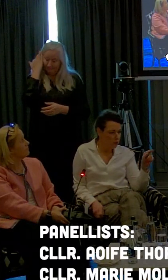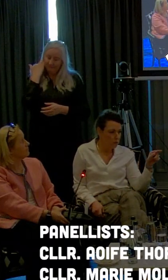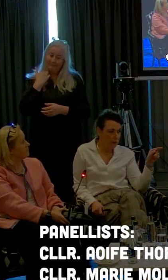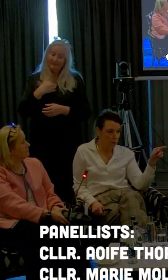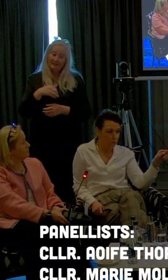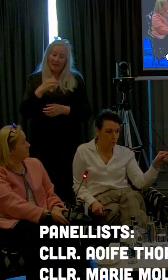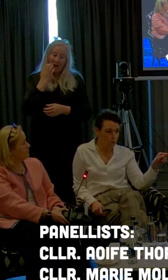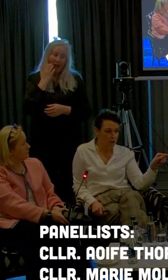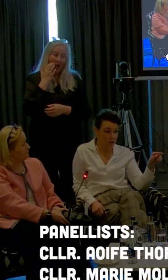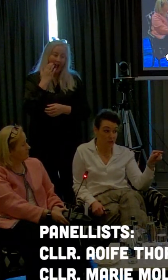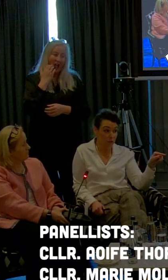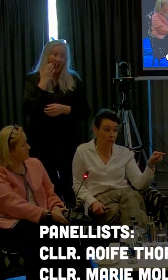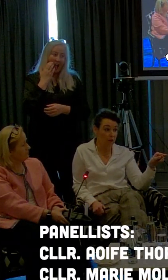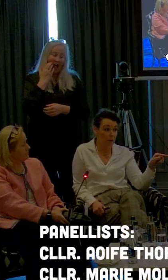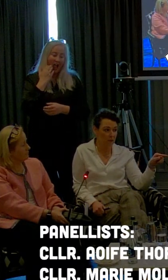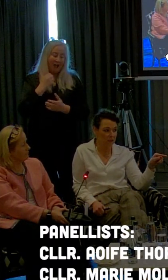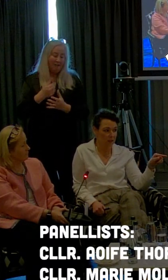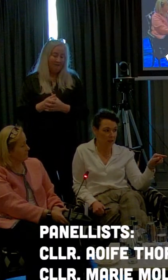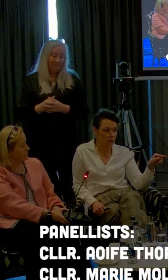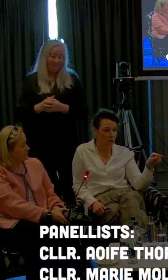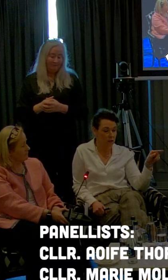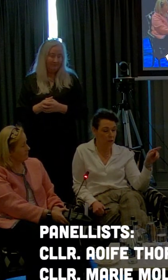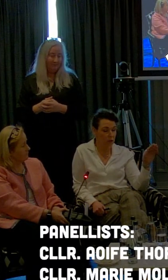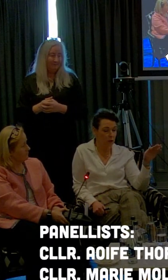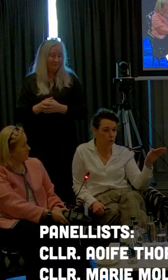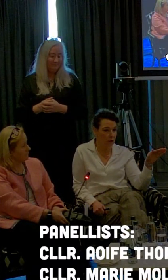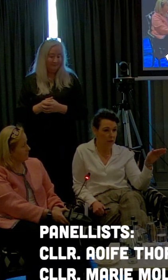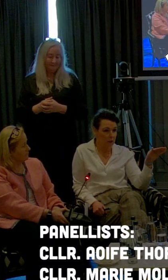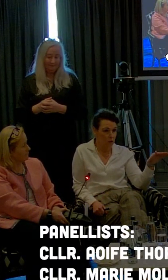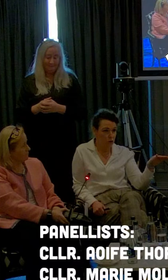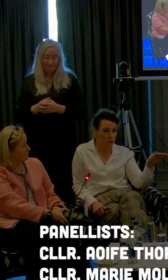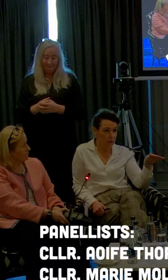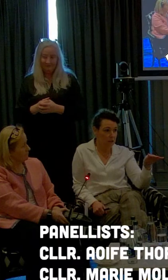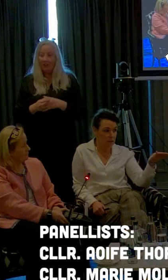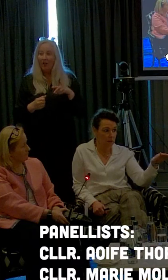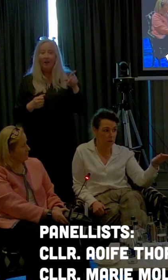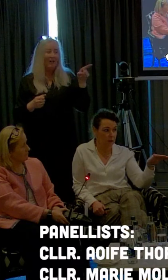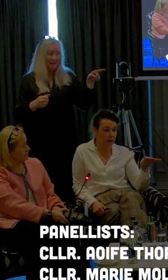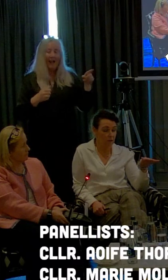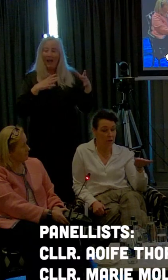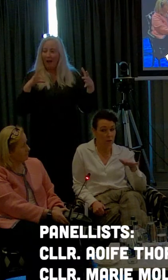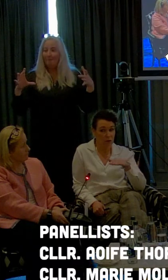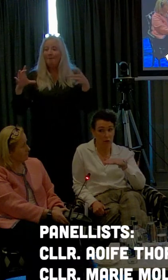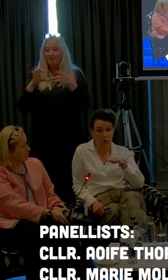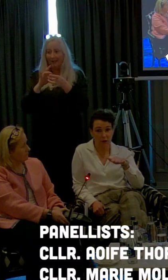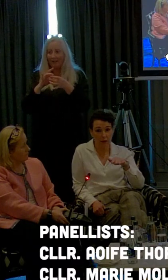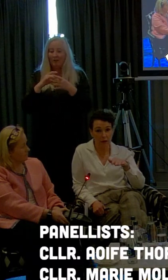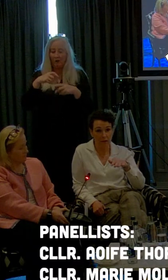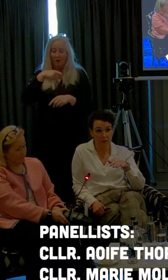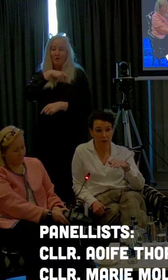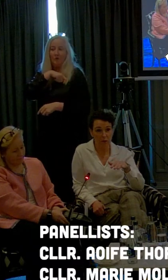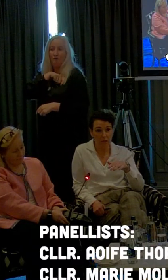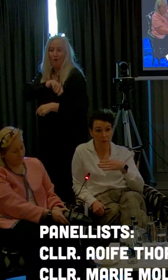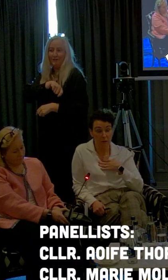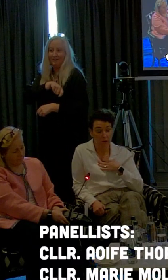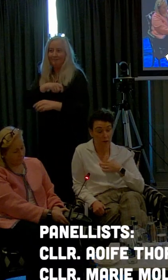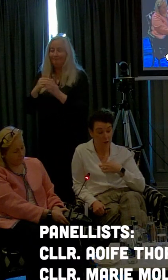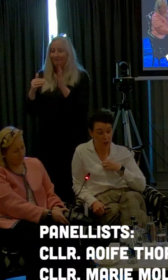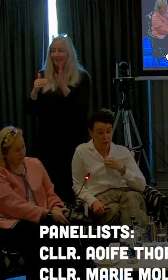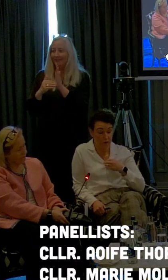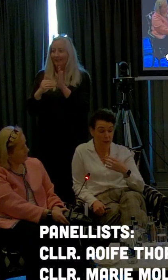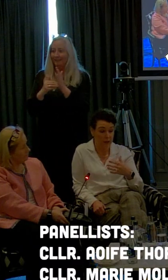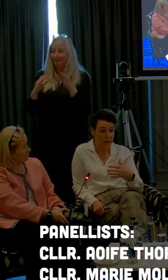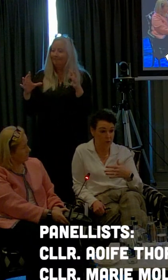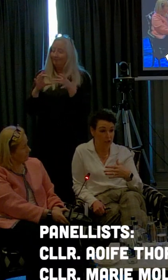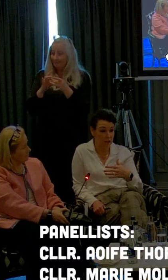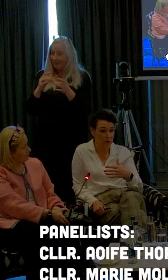Can I just pick up on one point there, because I just really would like to get it across, you know, that whole trust and meeting people and everything. When you're going out canvassing and you're meeting people, I